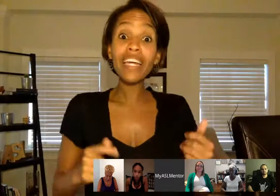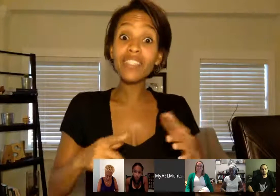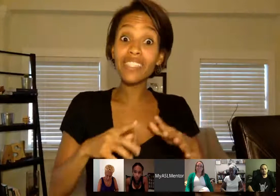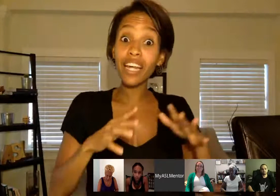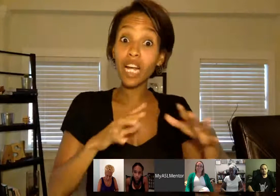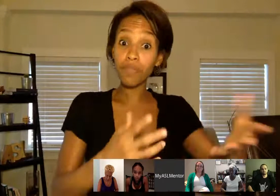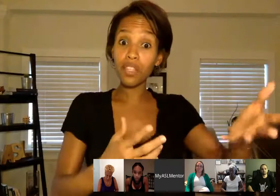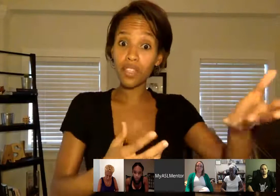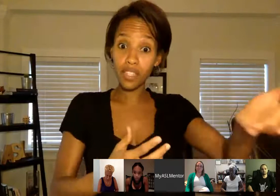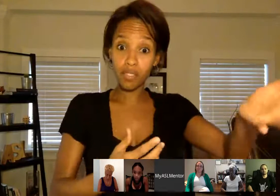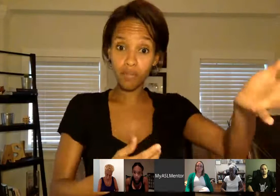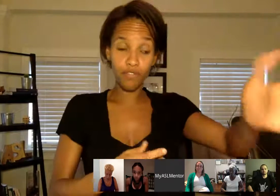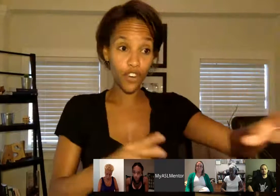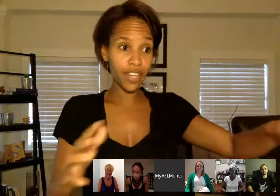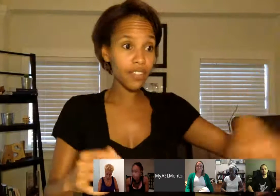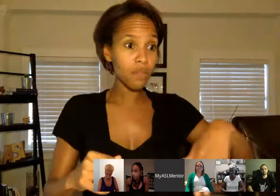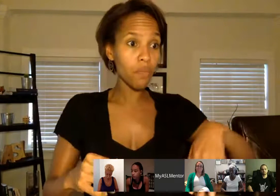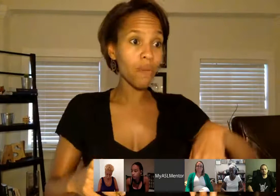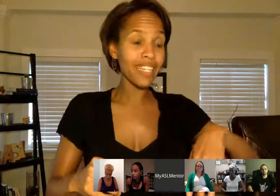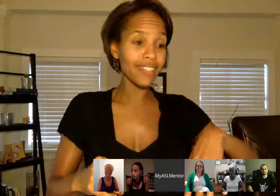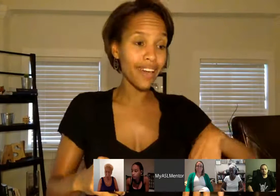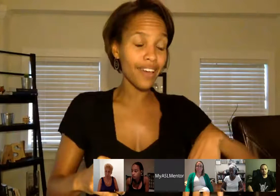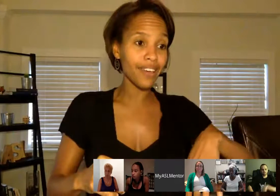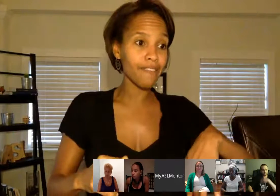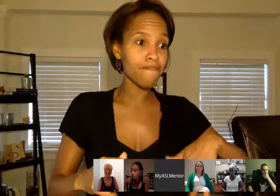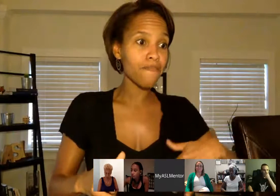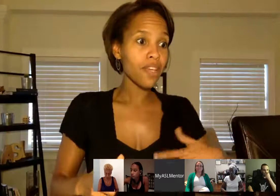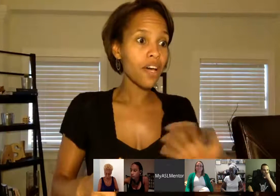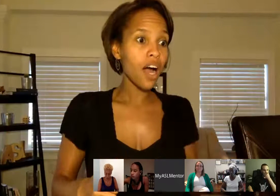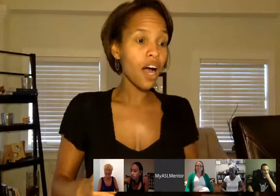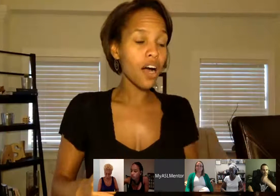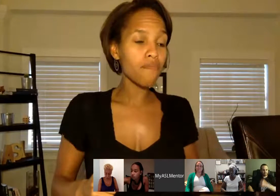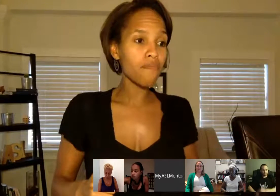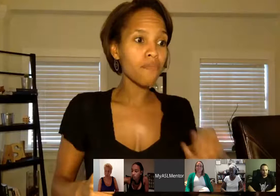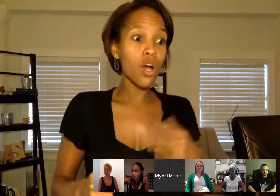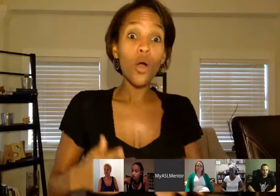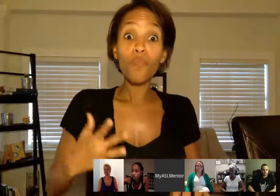We may set up this phrase by saying,